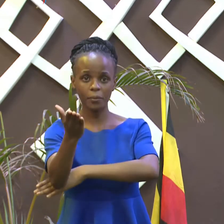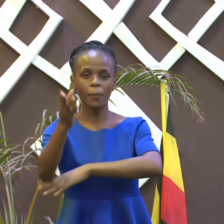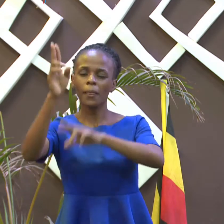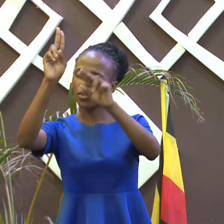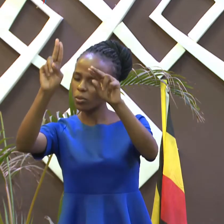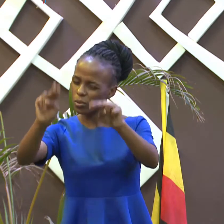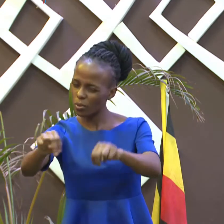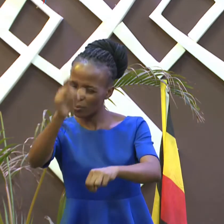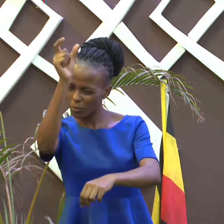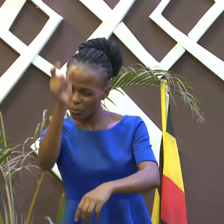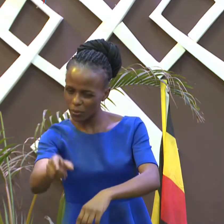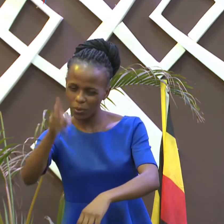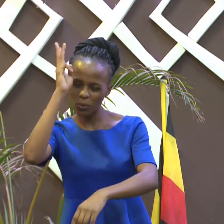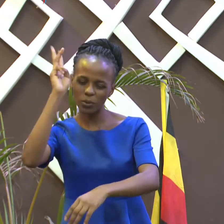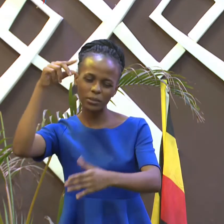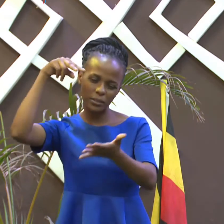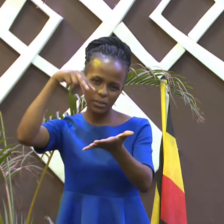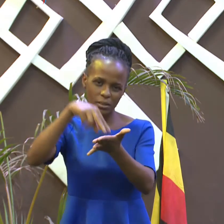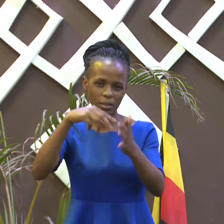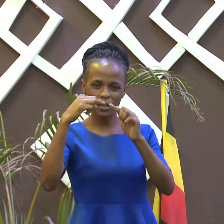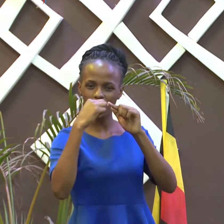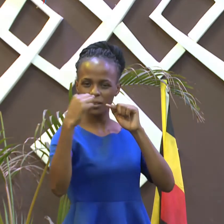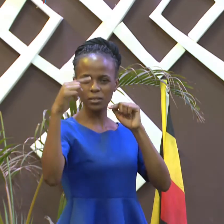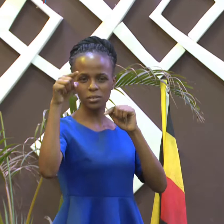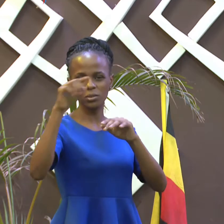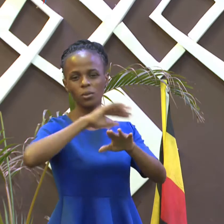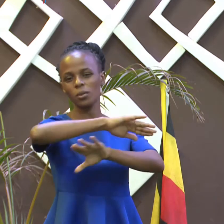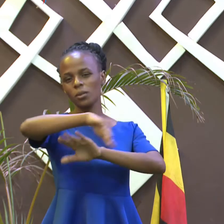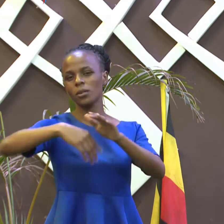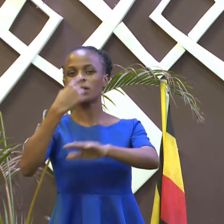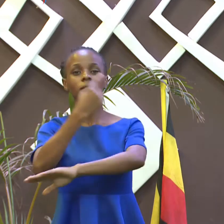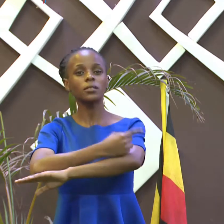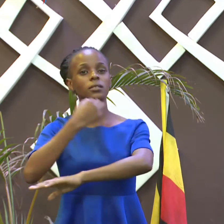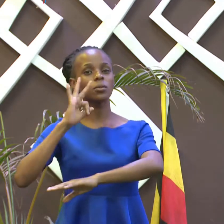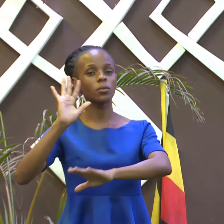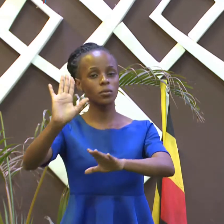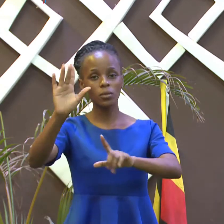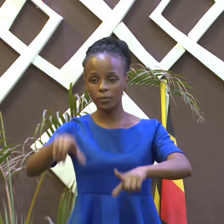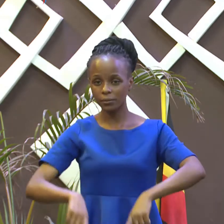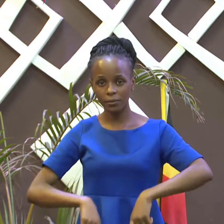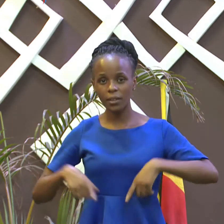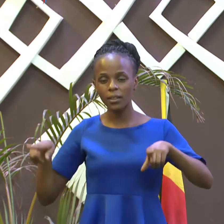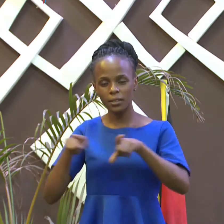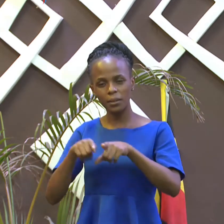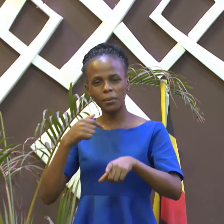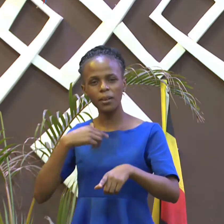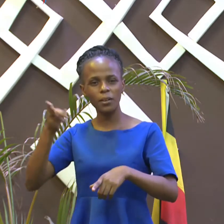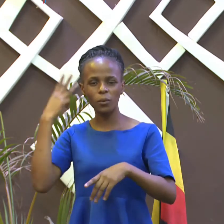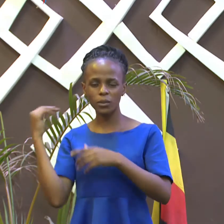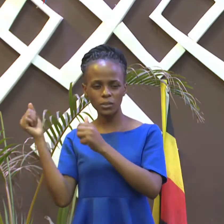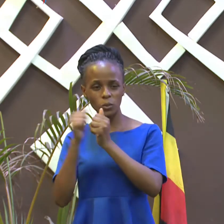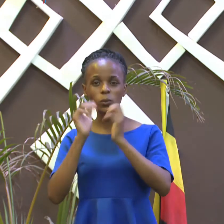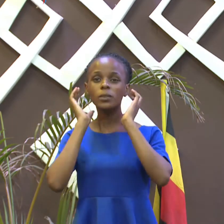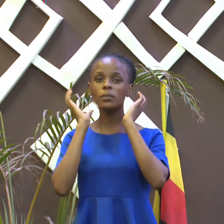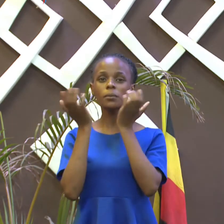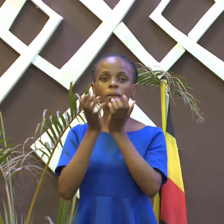Tewalibeera muntu yenna alinza okuyimirira mu maaso go ennaku zonna ez'obulamu bwo. Nga bwe nabeeranga ne Musa